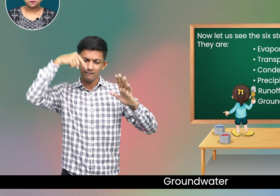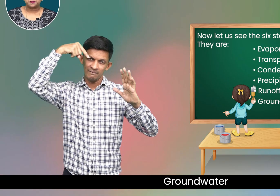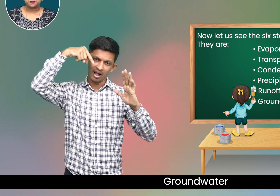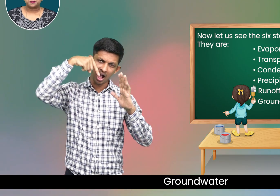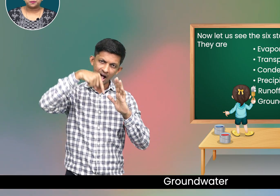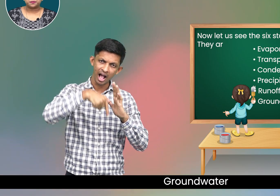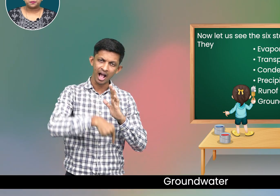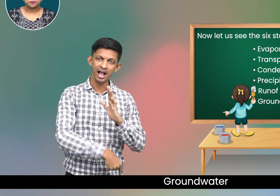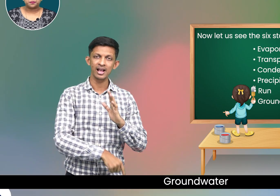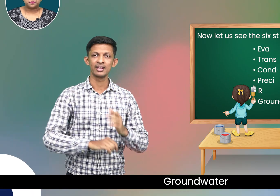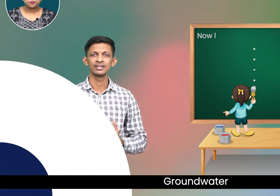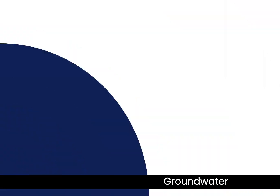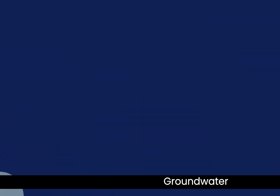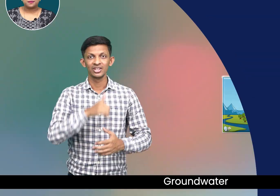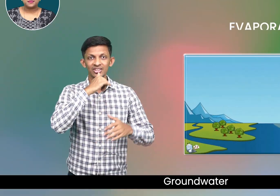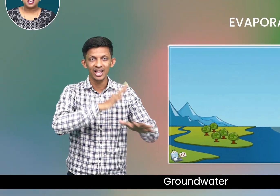groundwater.